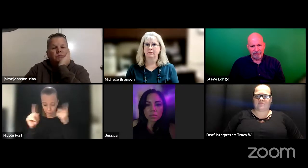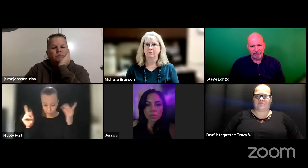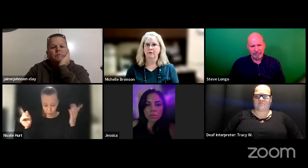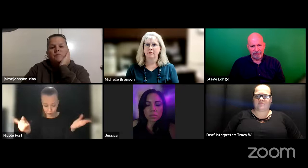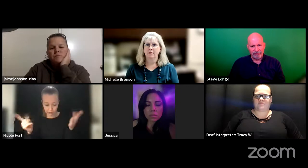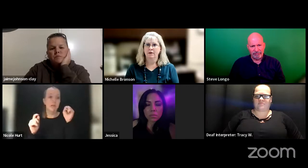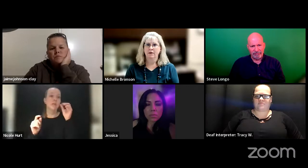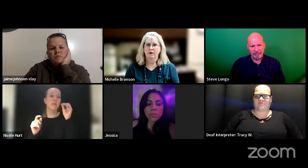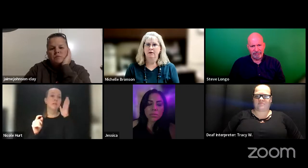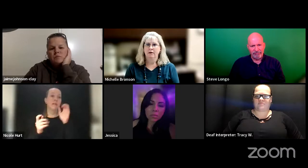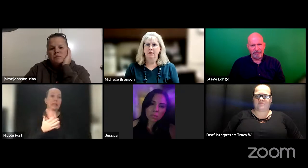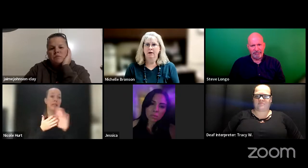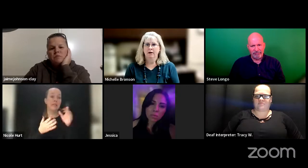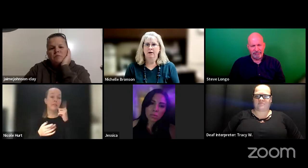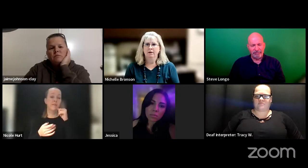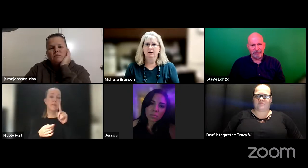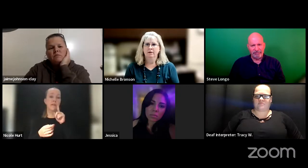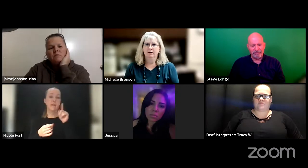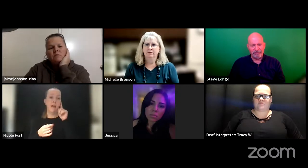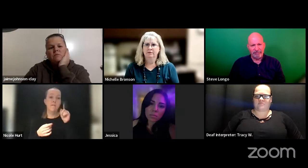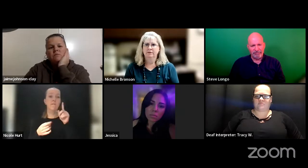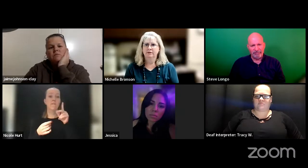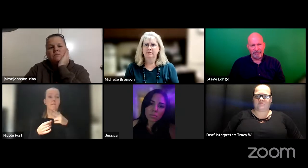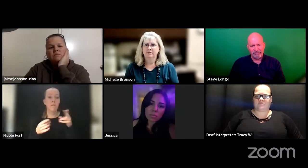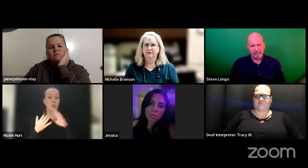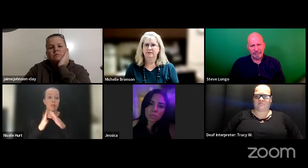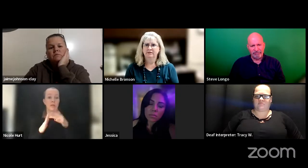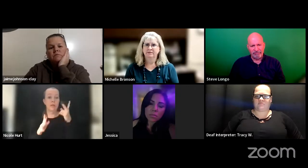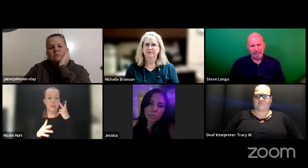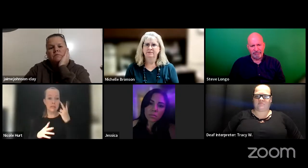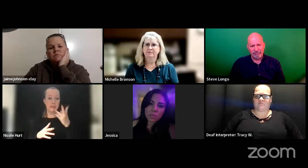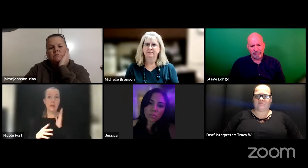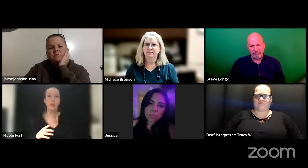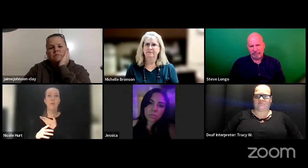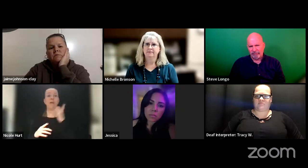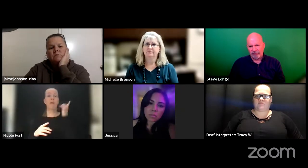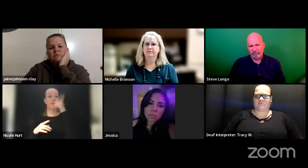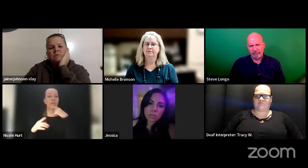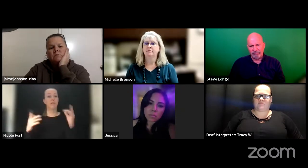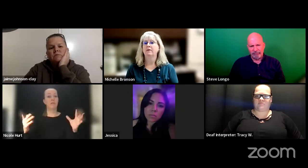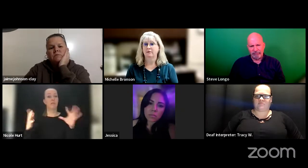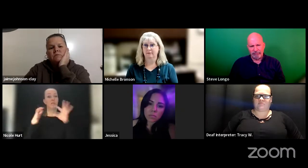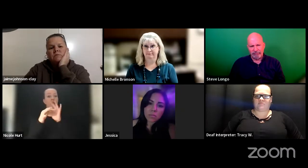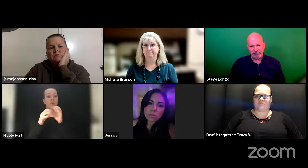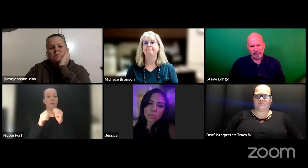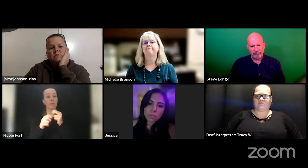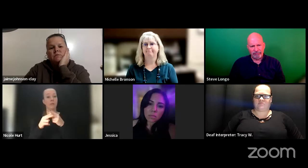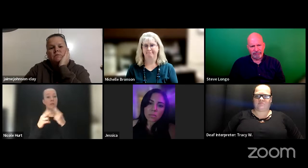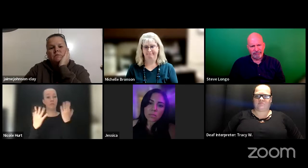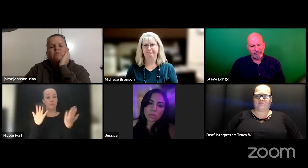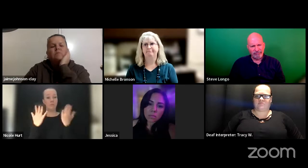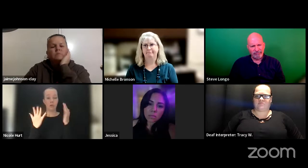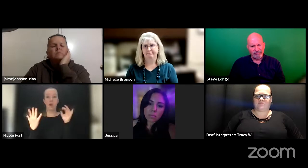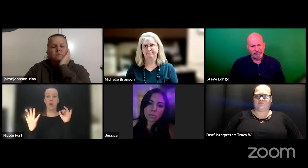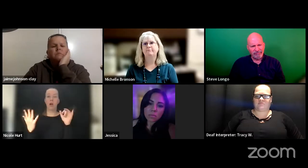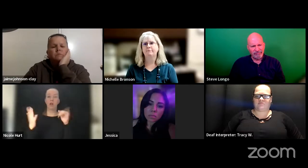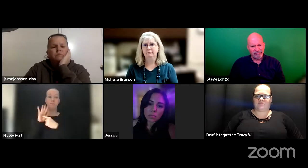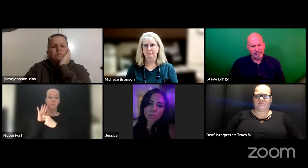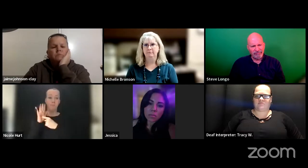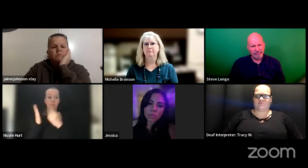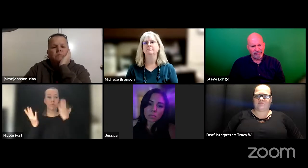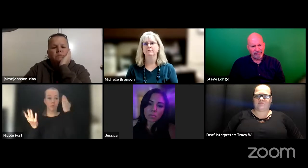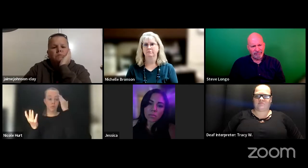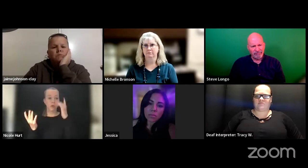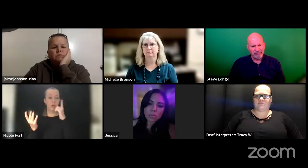emails out to each of you. If you can support us in uploading the pictures as requested,